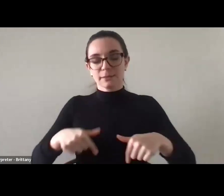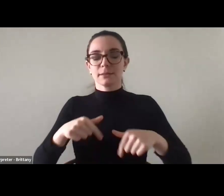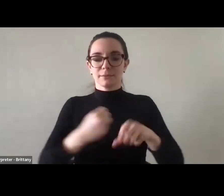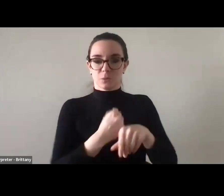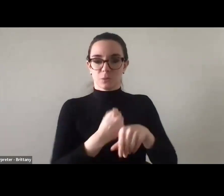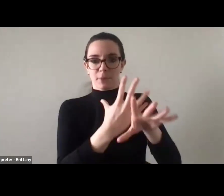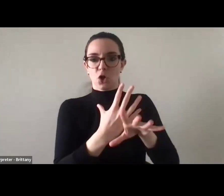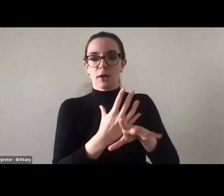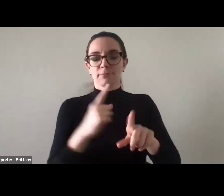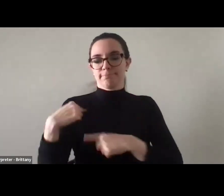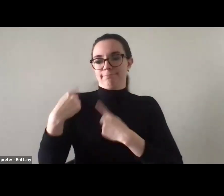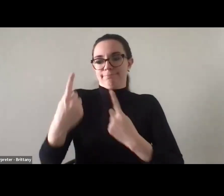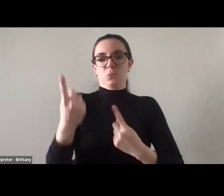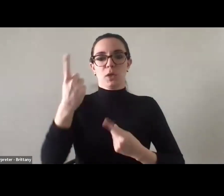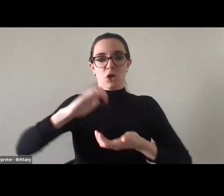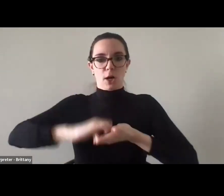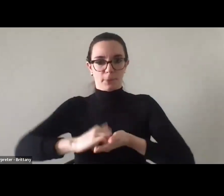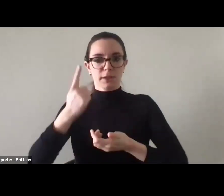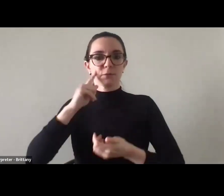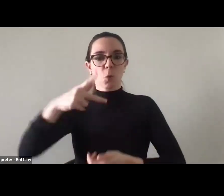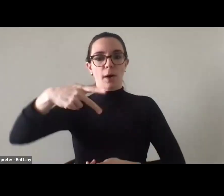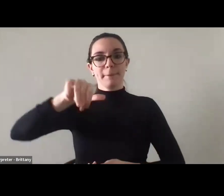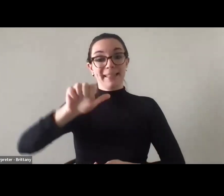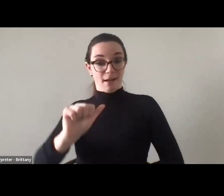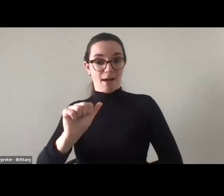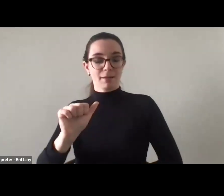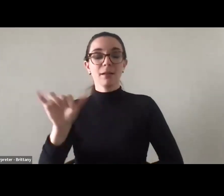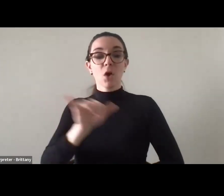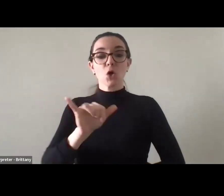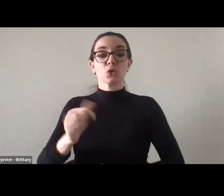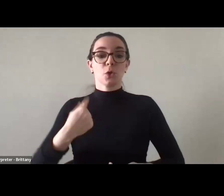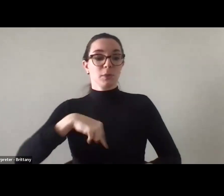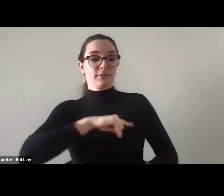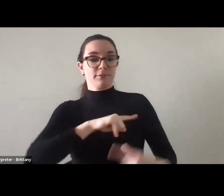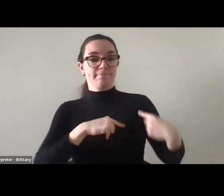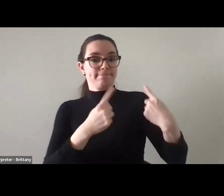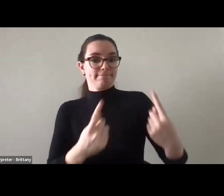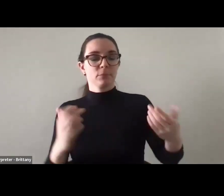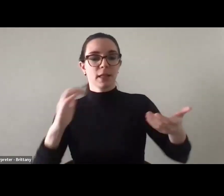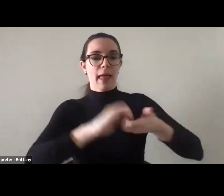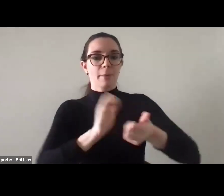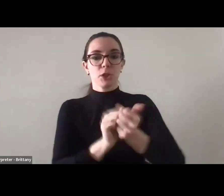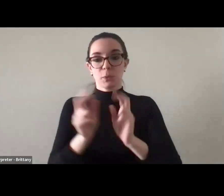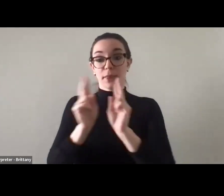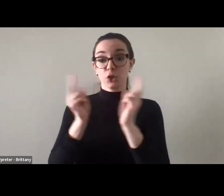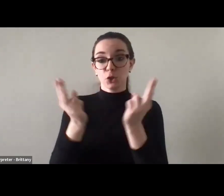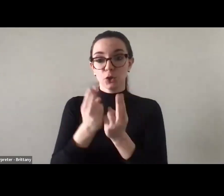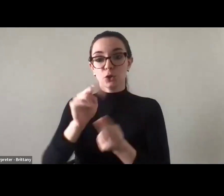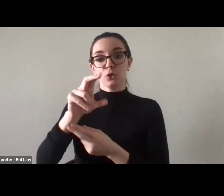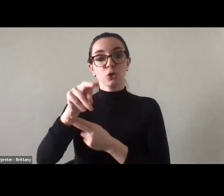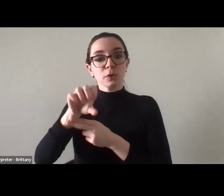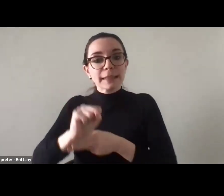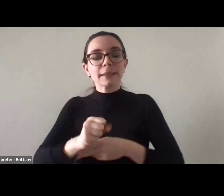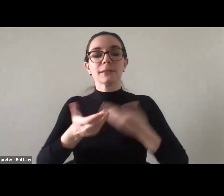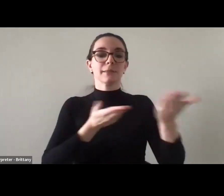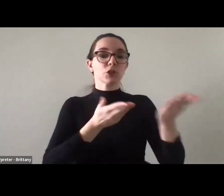our partners for PIA. And we have also collaborated with unions, service